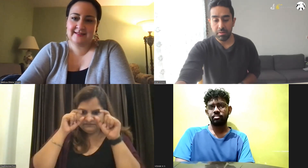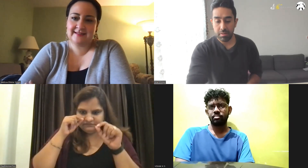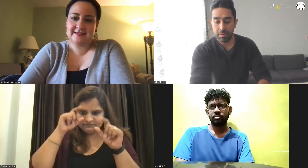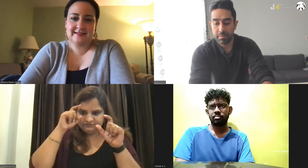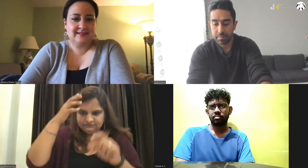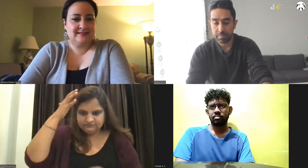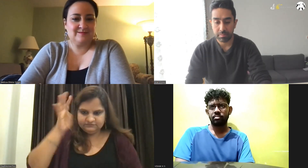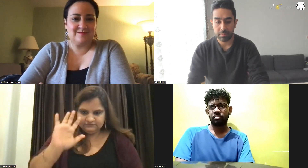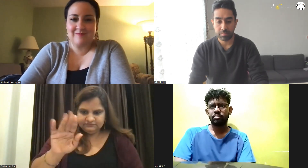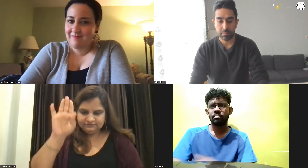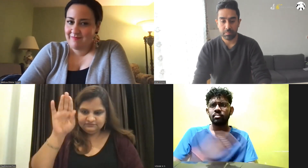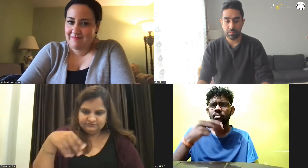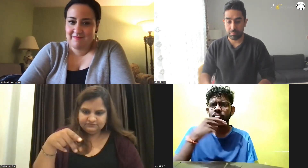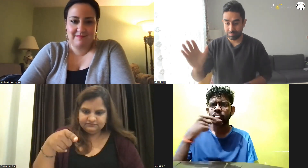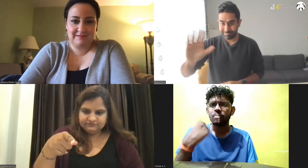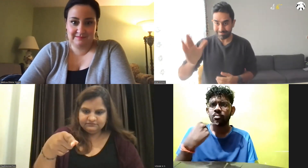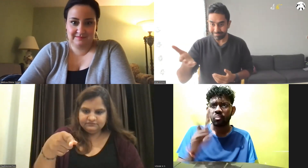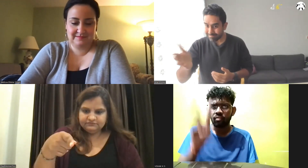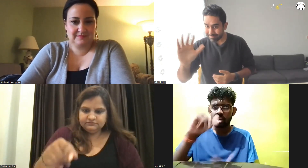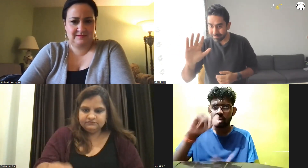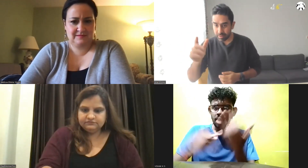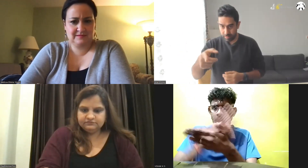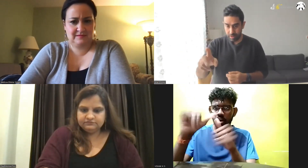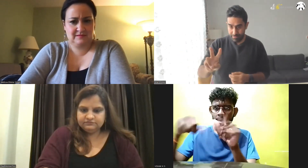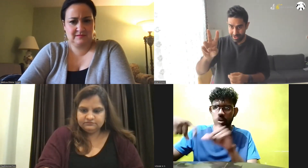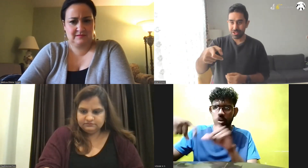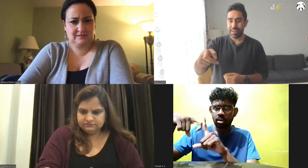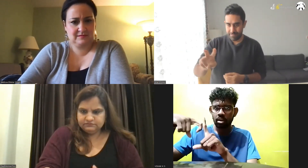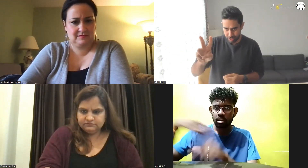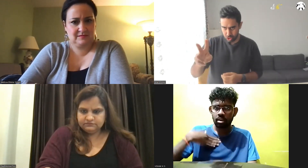So we have Vishak here. Hey, Vishak.